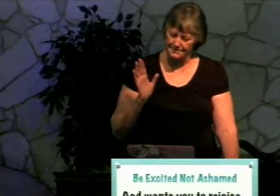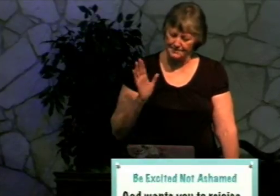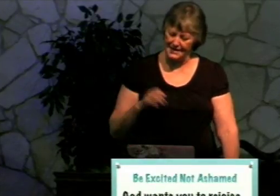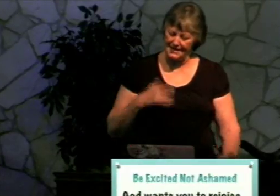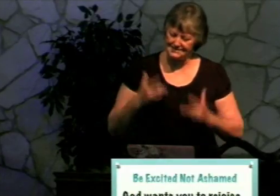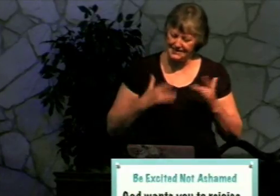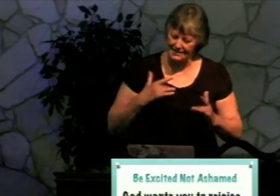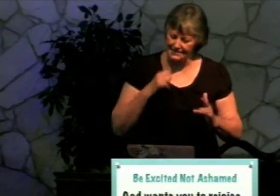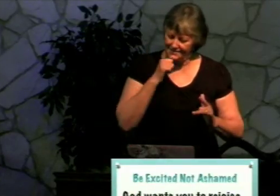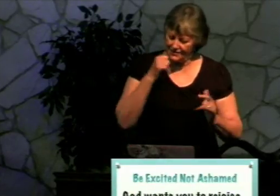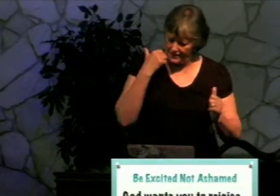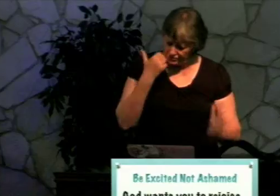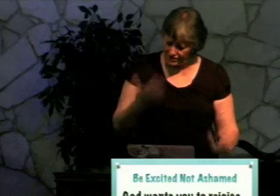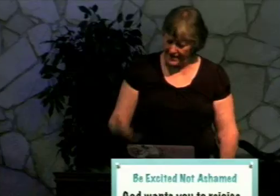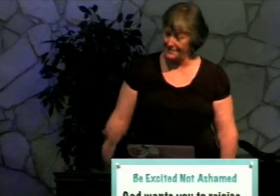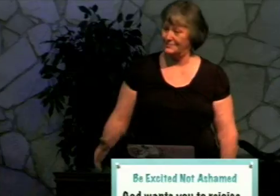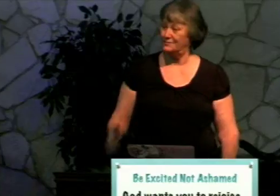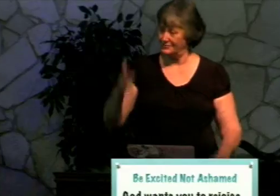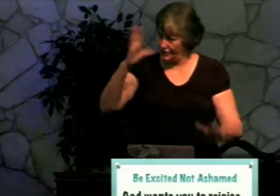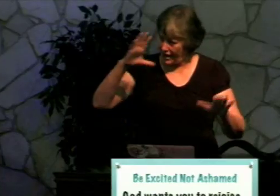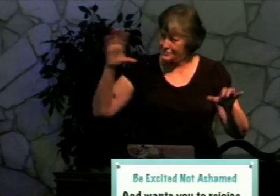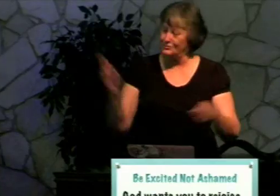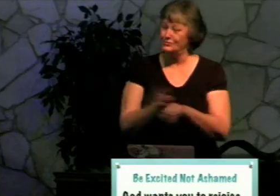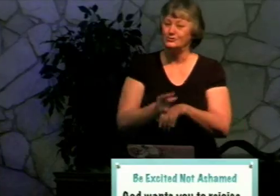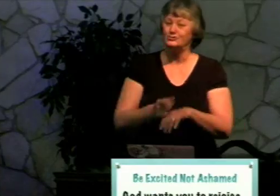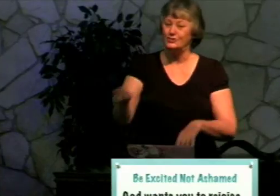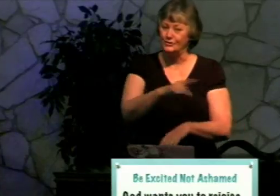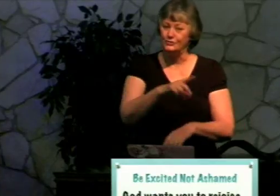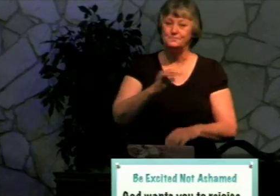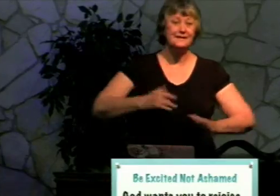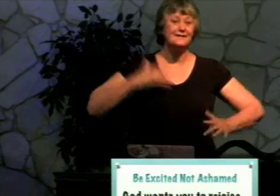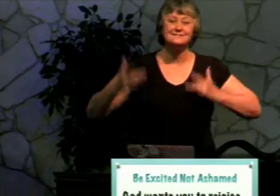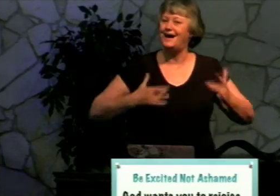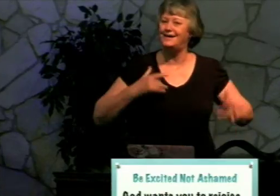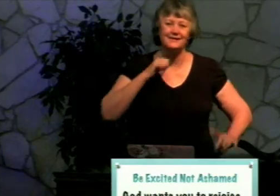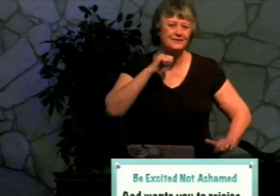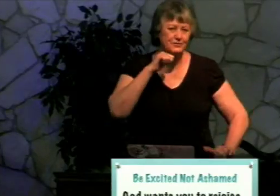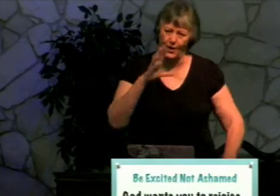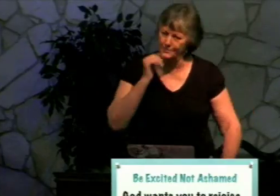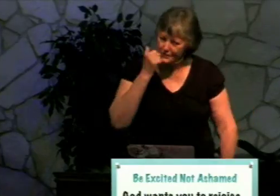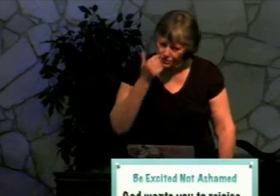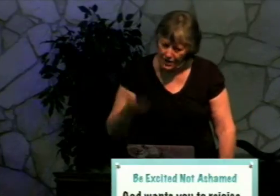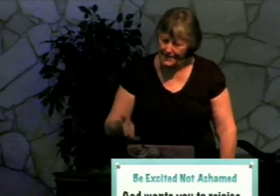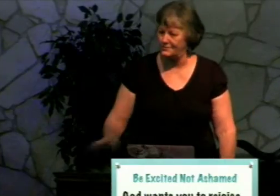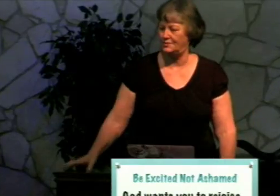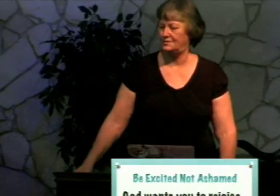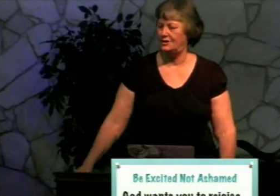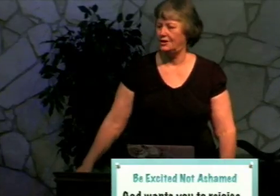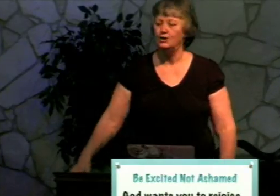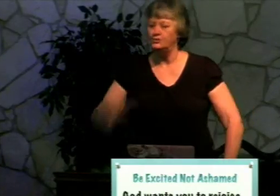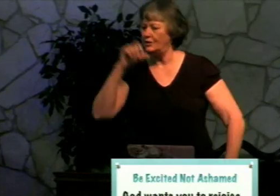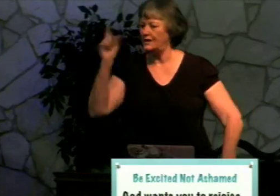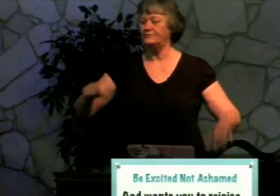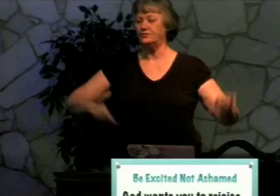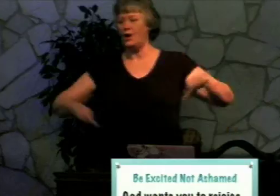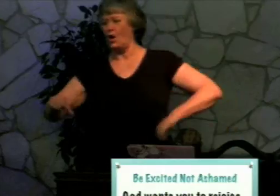Be excited, not ashamed. When God uses you, be excited, don't be ashamed. You don't have to